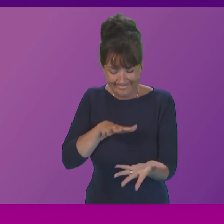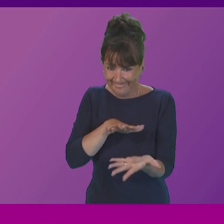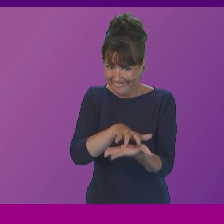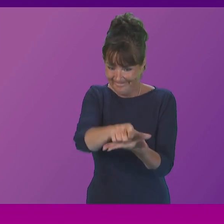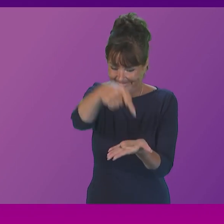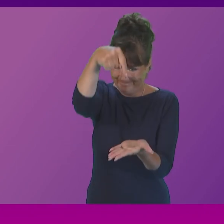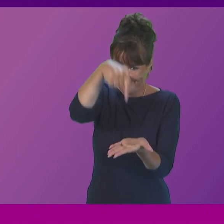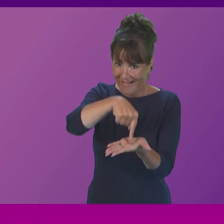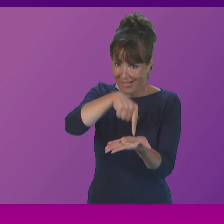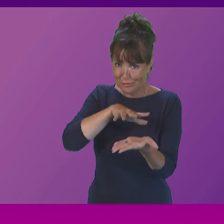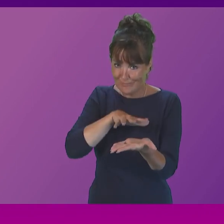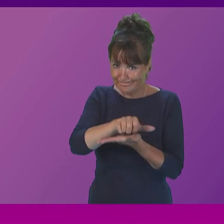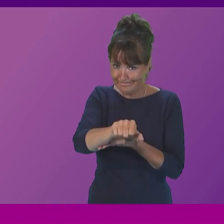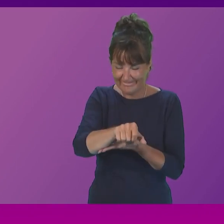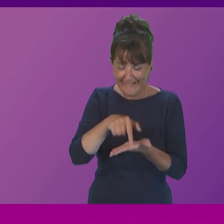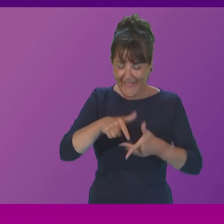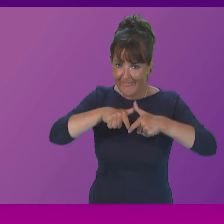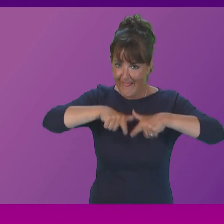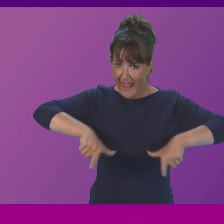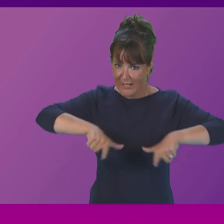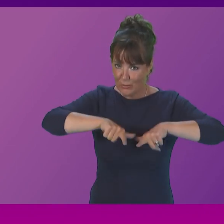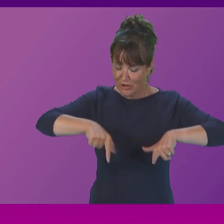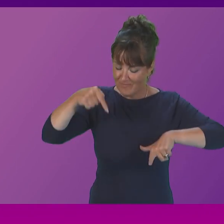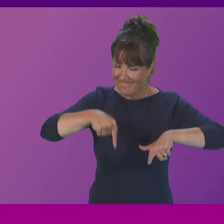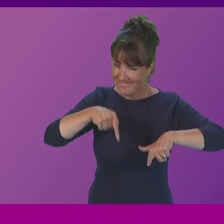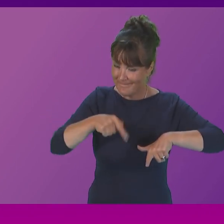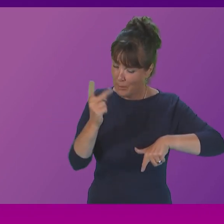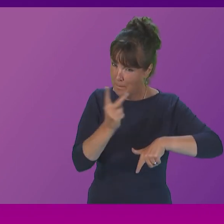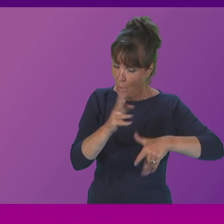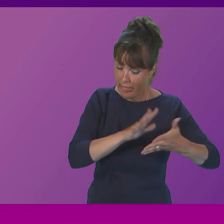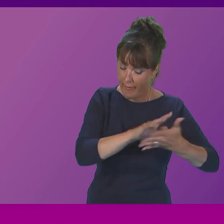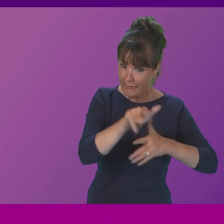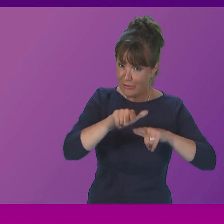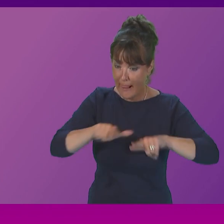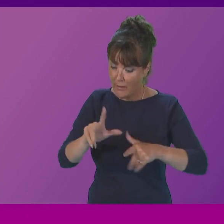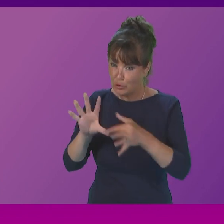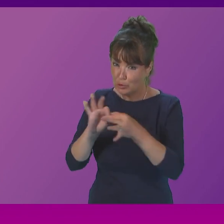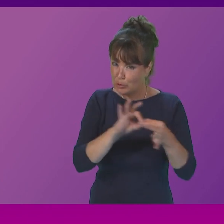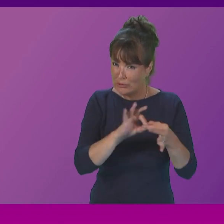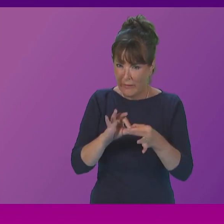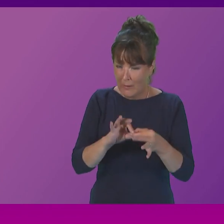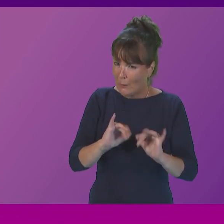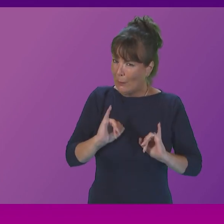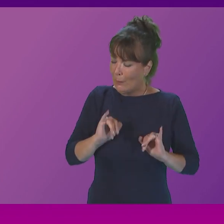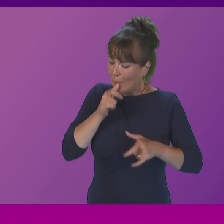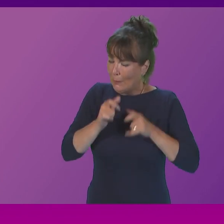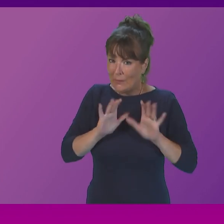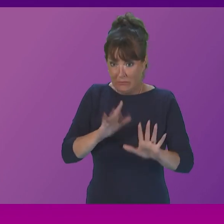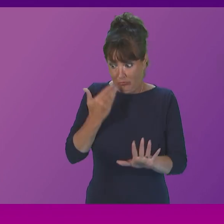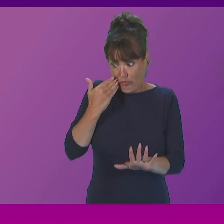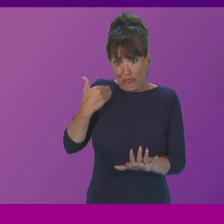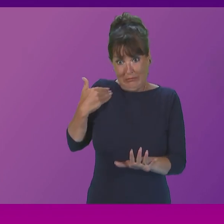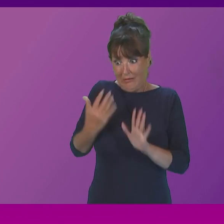culture and it's the language that is used as well. And we have had some very recent examples of